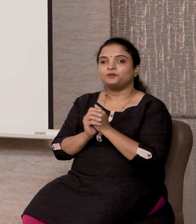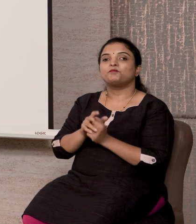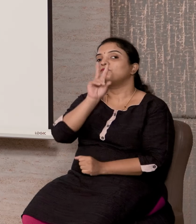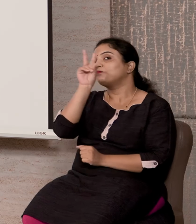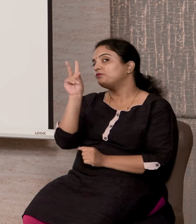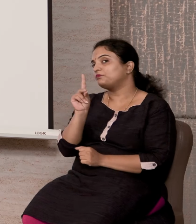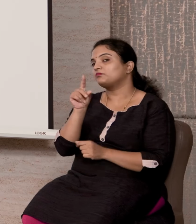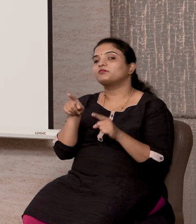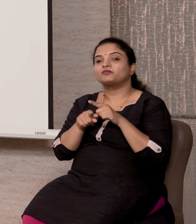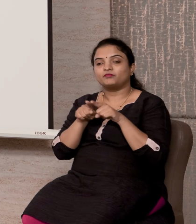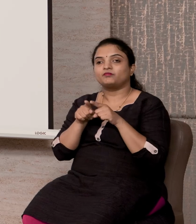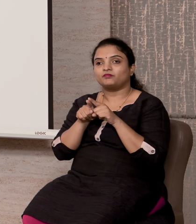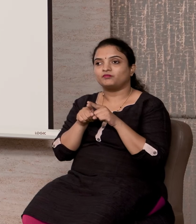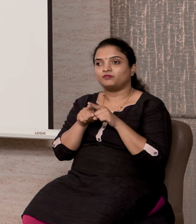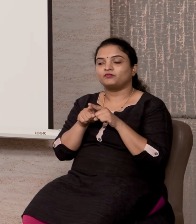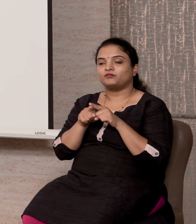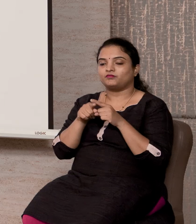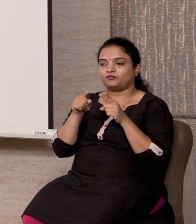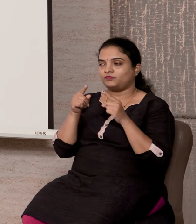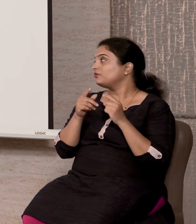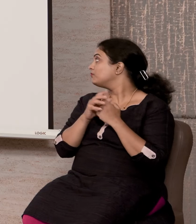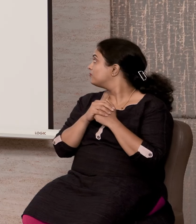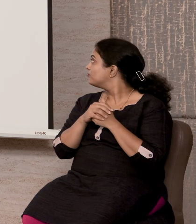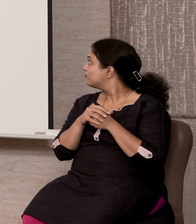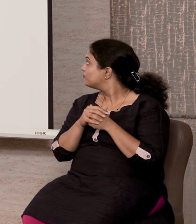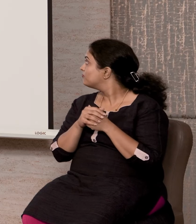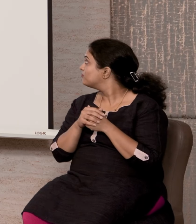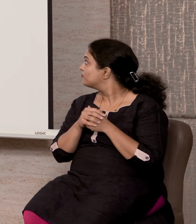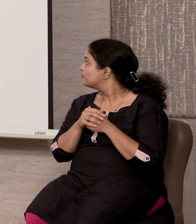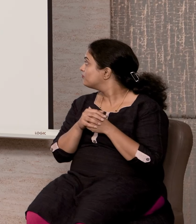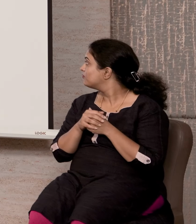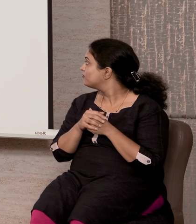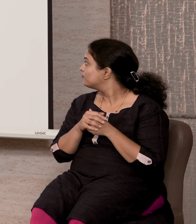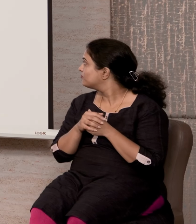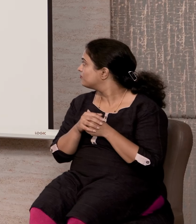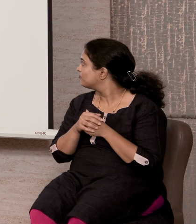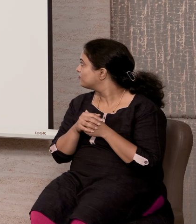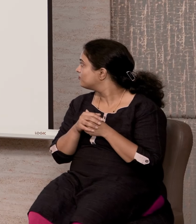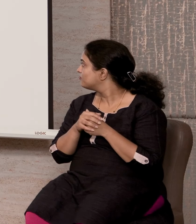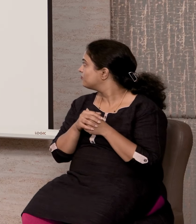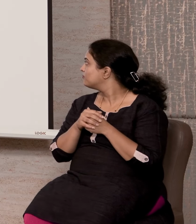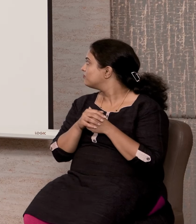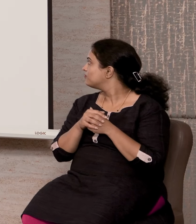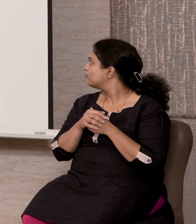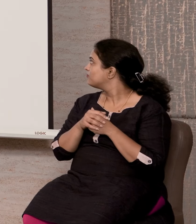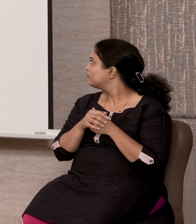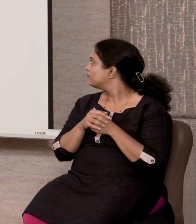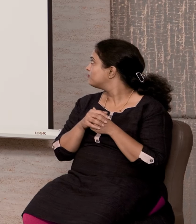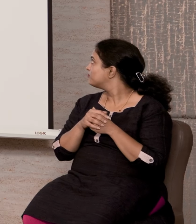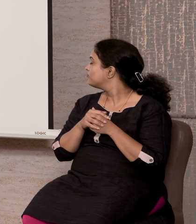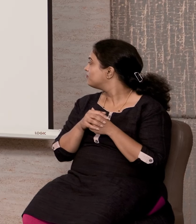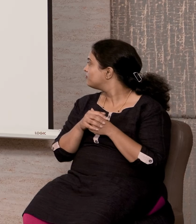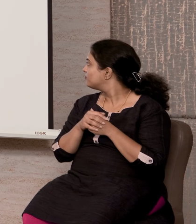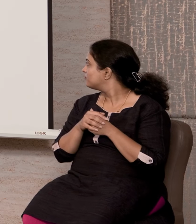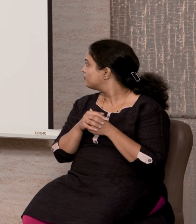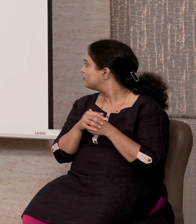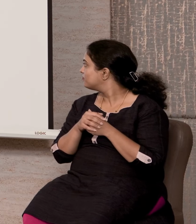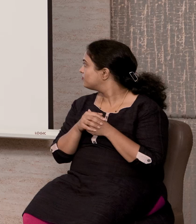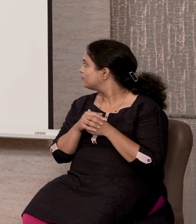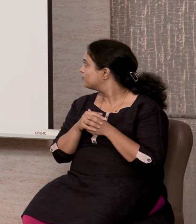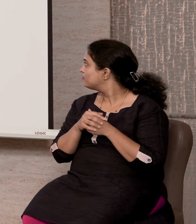game that I'm developing is 2D games, right? So it's a little lengthy game, but it is intended for software professionals and computer science